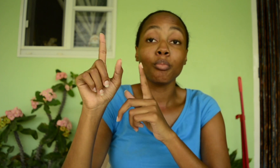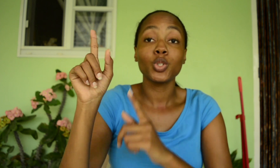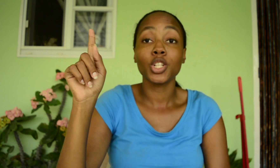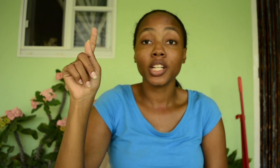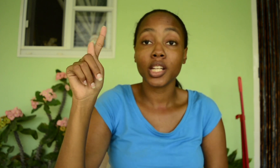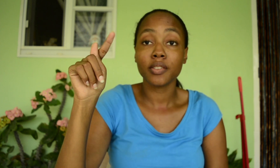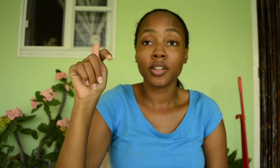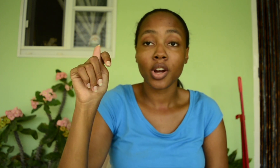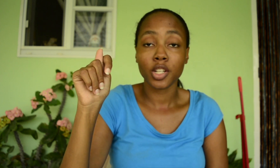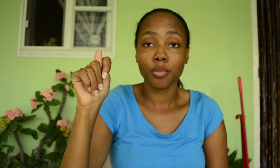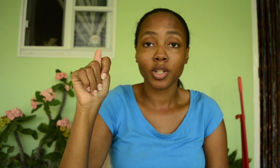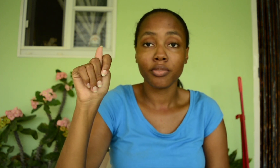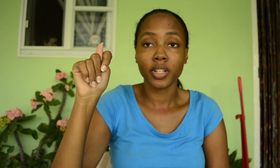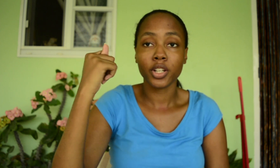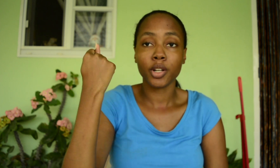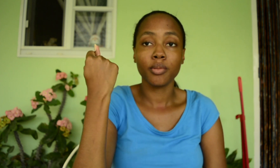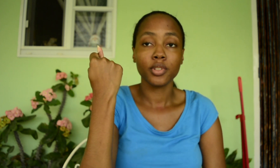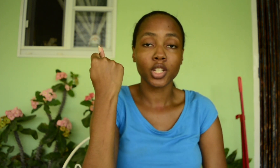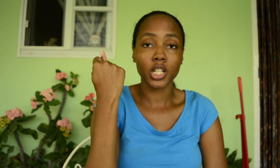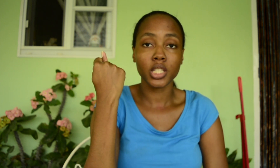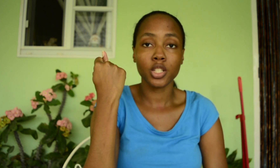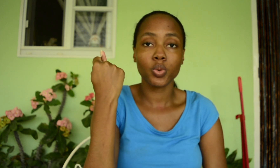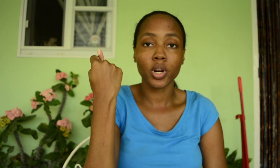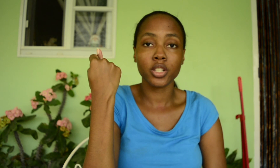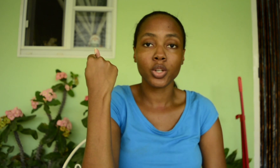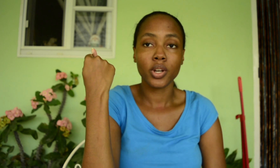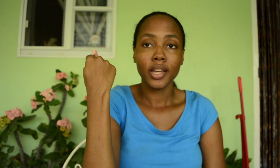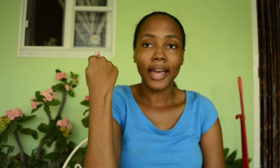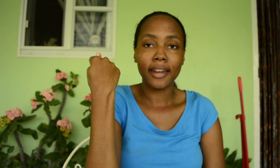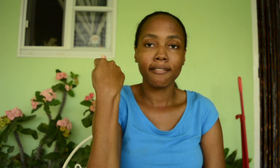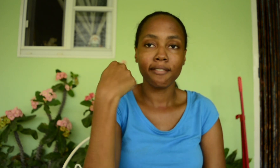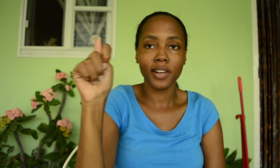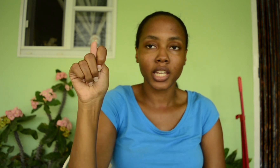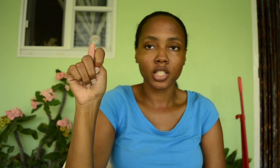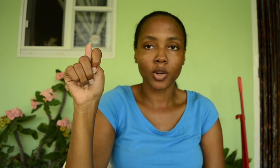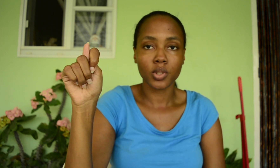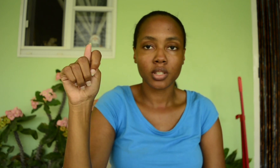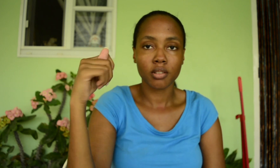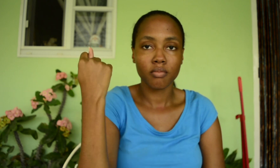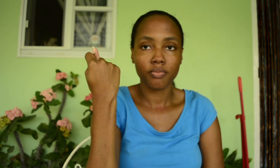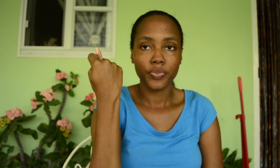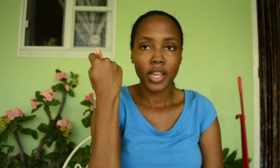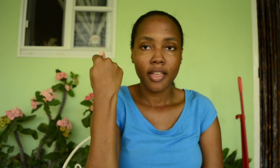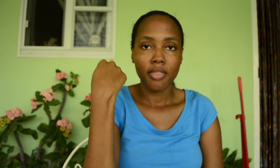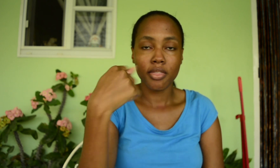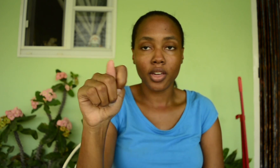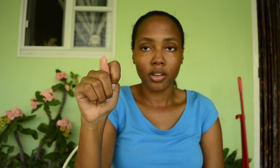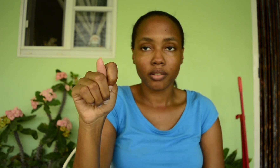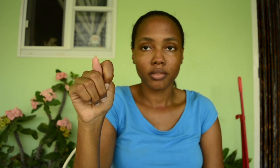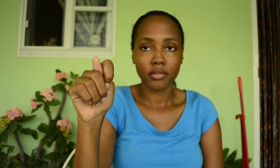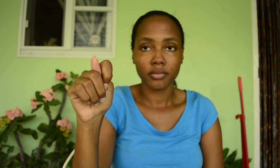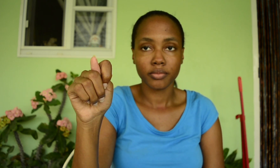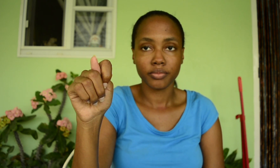between your index finger and your middle finger. Turn it in towards you and flick it out. The.